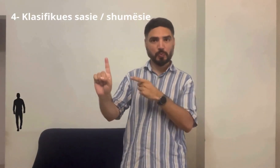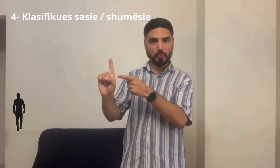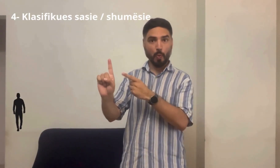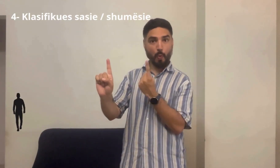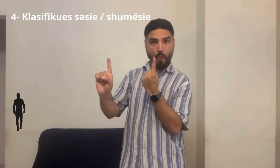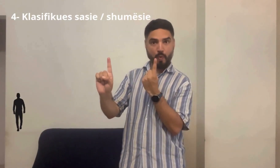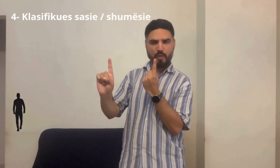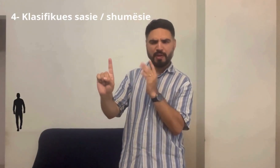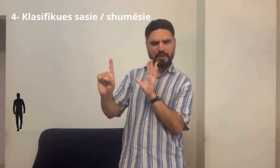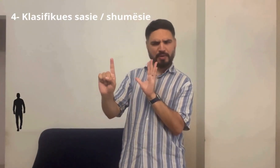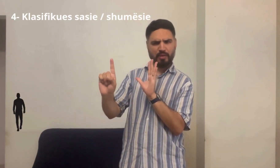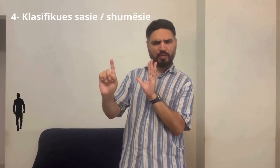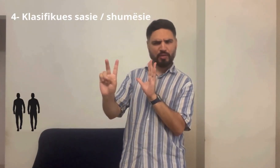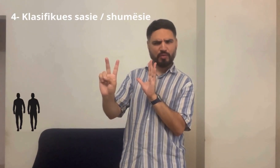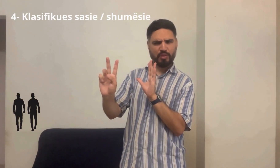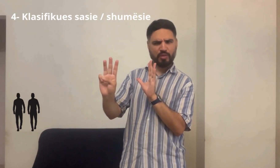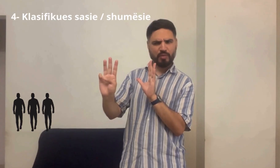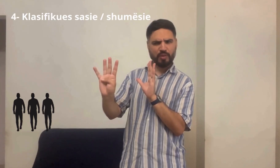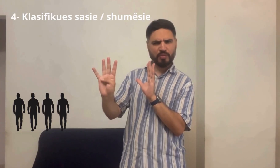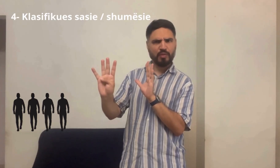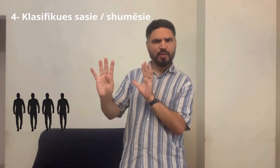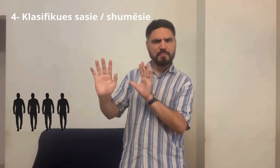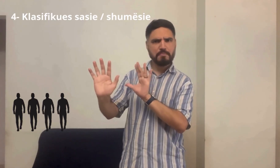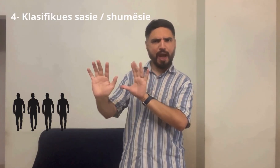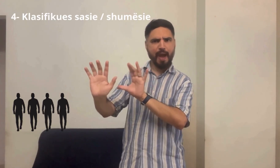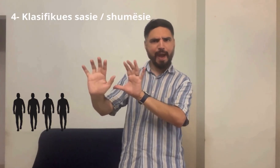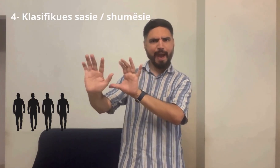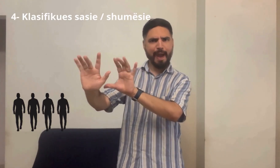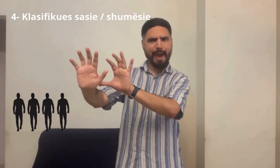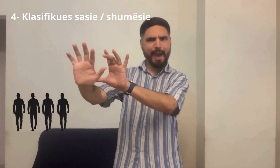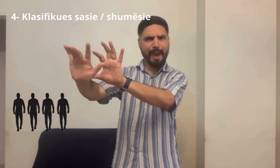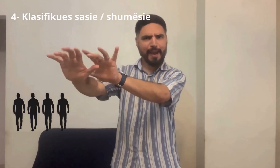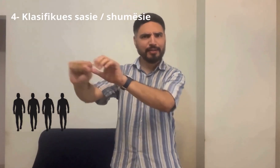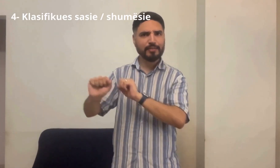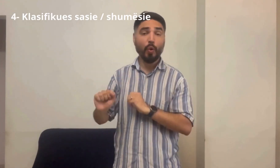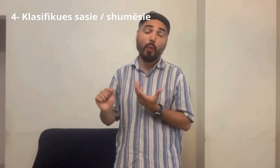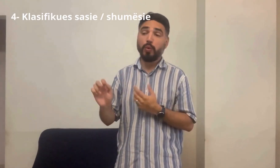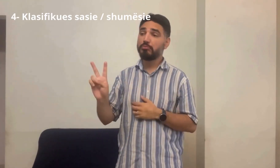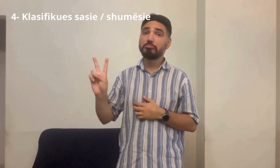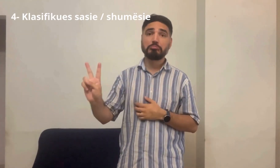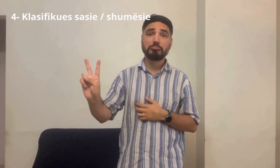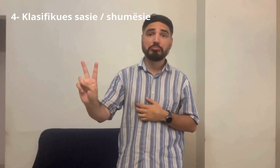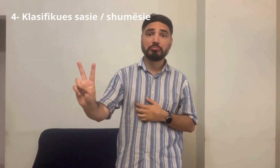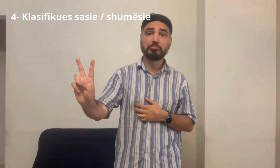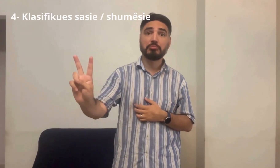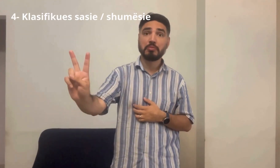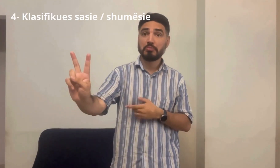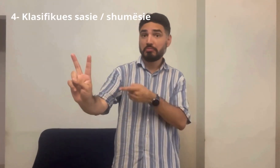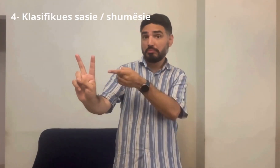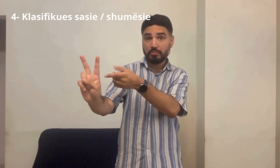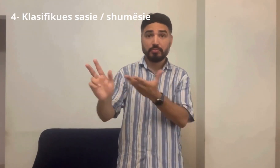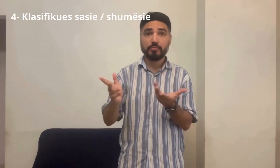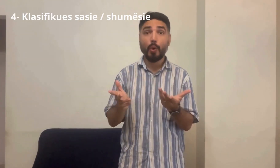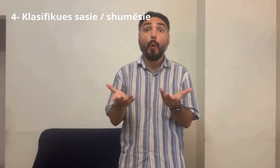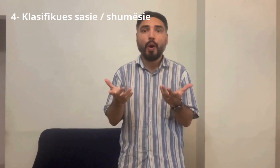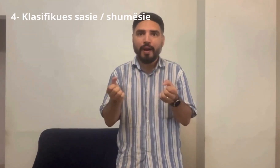showed one person. But what if there are many more? That's another case. It could be two or more.